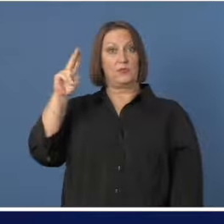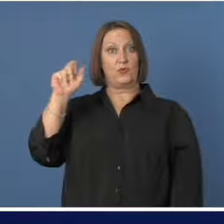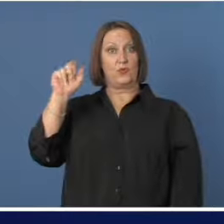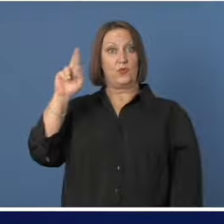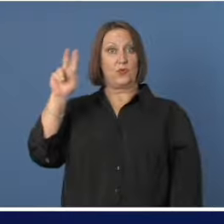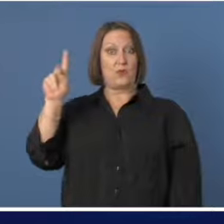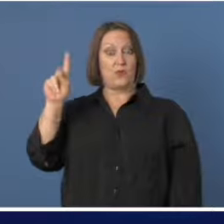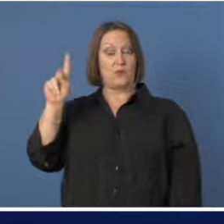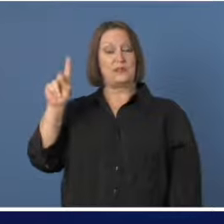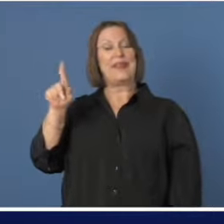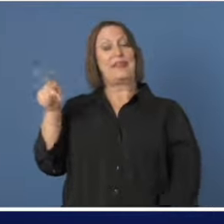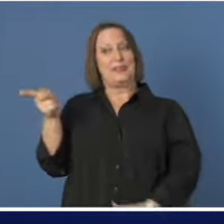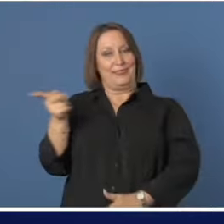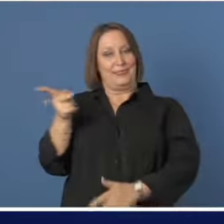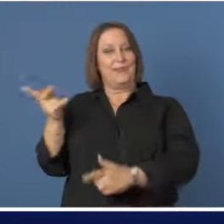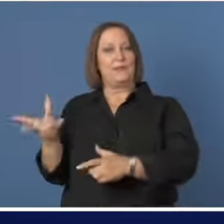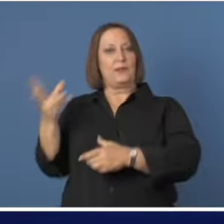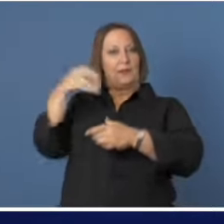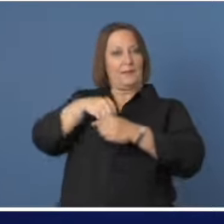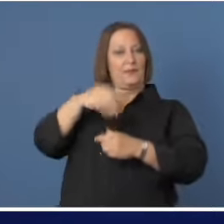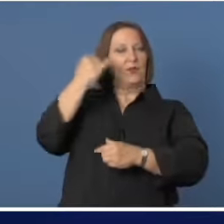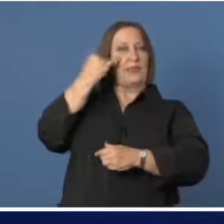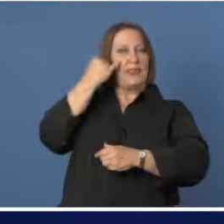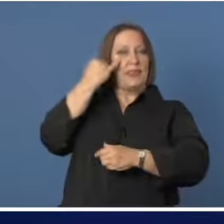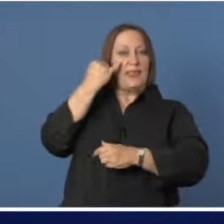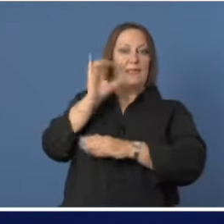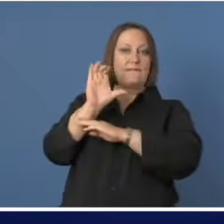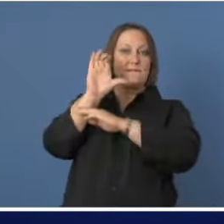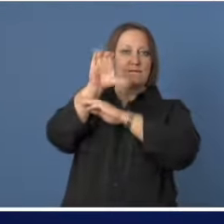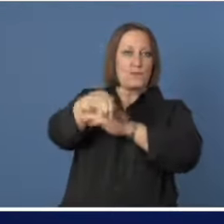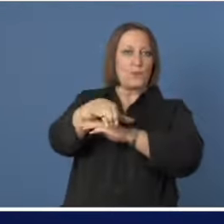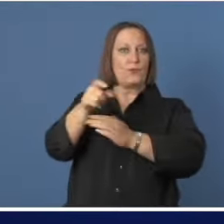of quarantine rules and regulations.